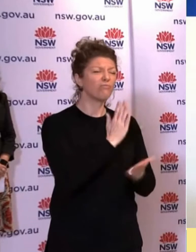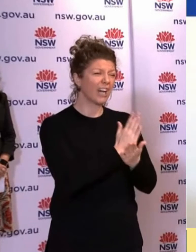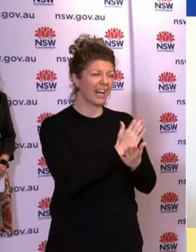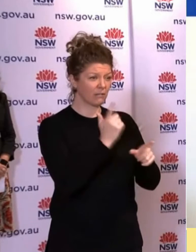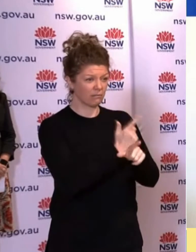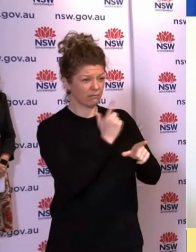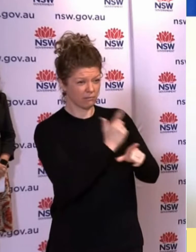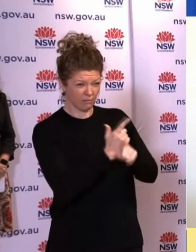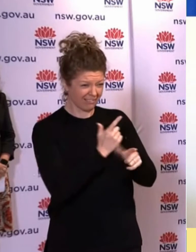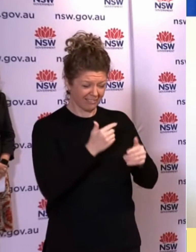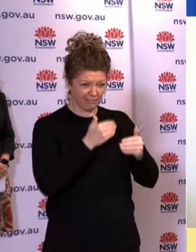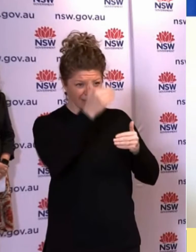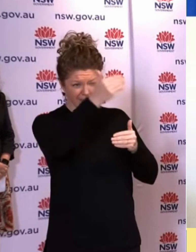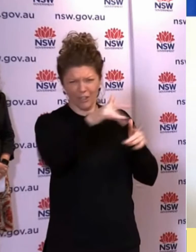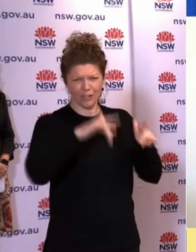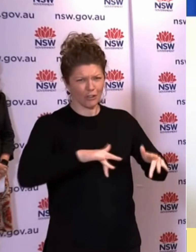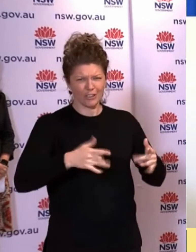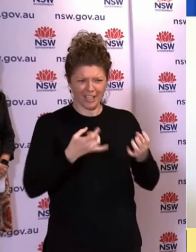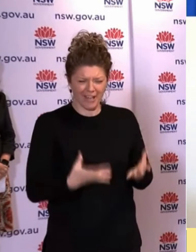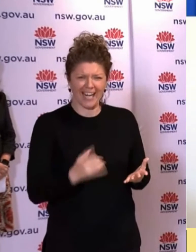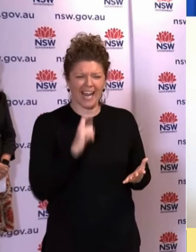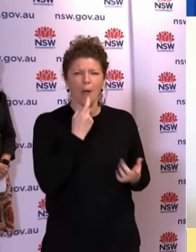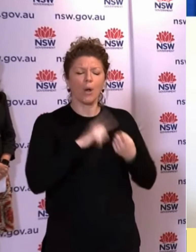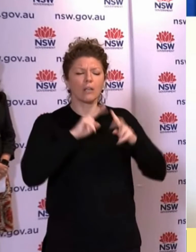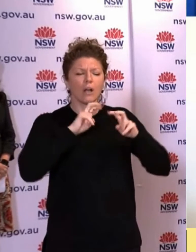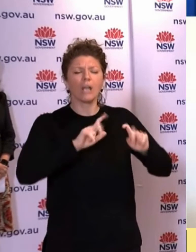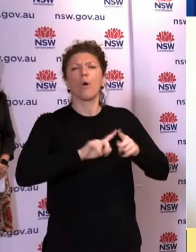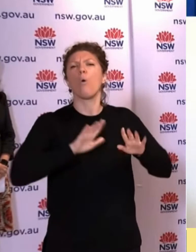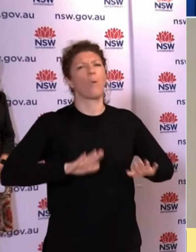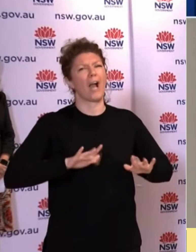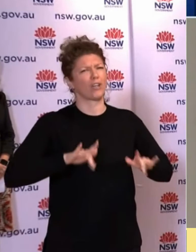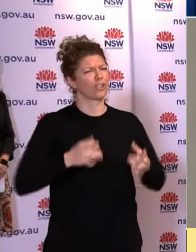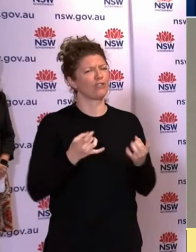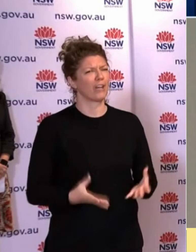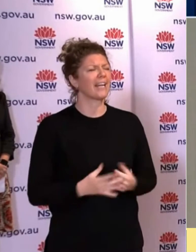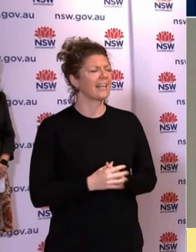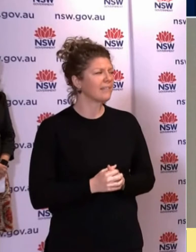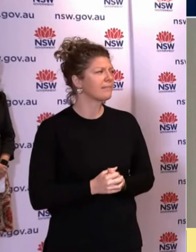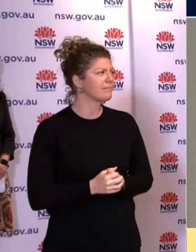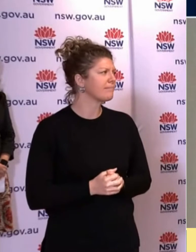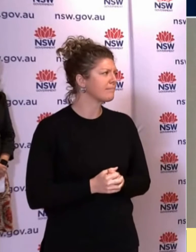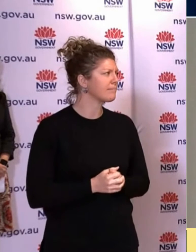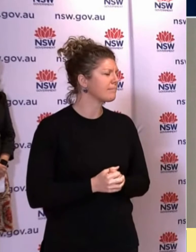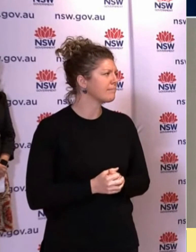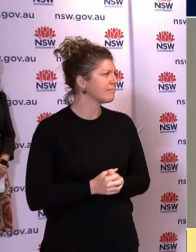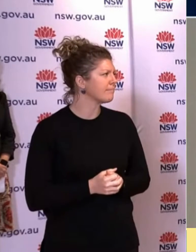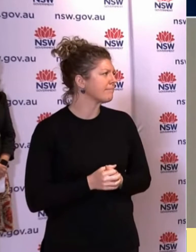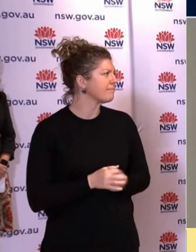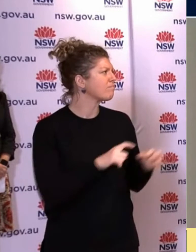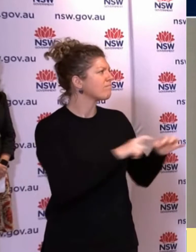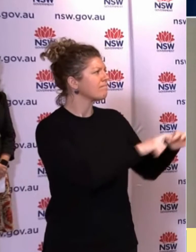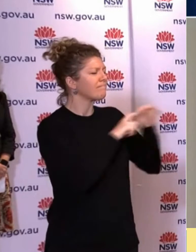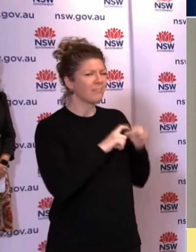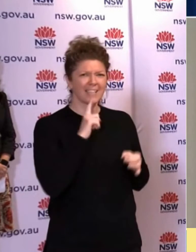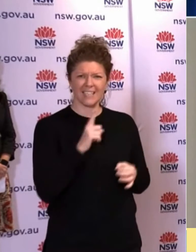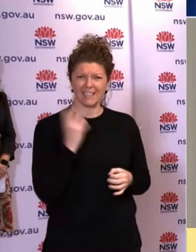moment. Minister, from here, we're seeing cases every 3 days or so skyrocket another 100, 200 up.